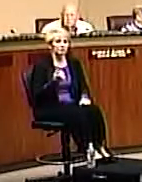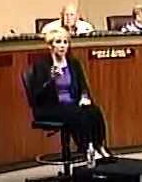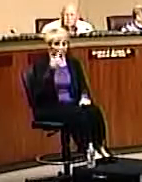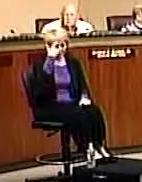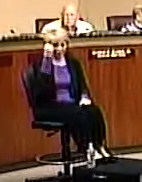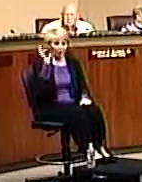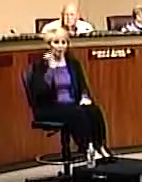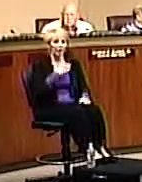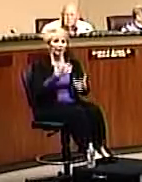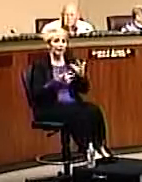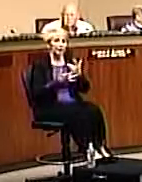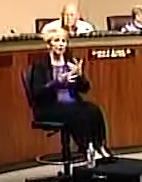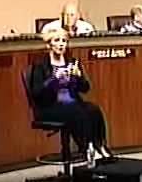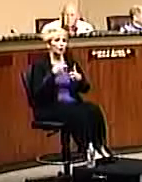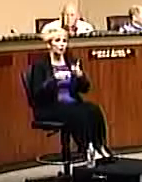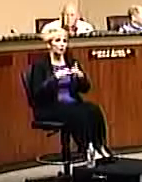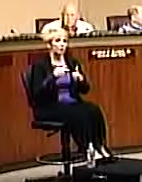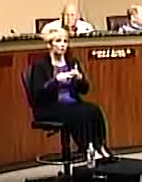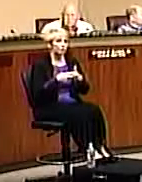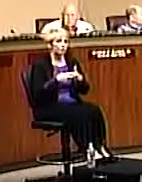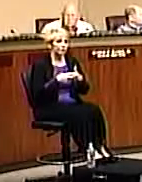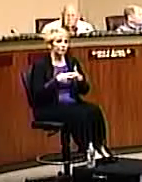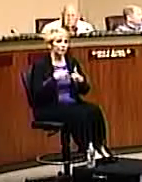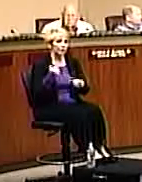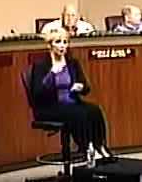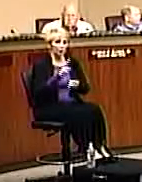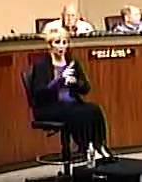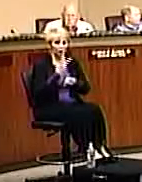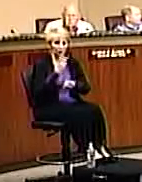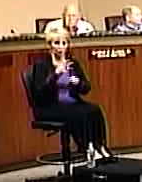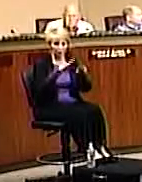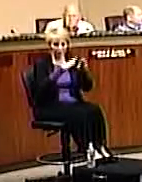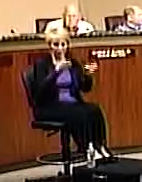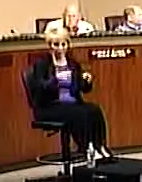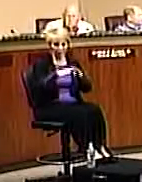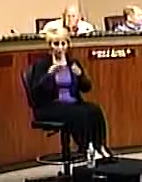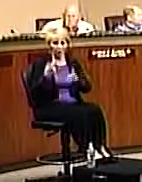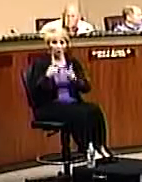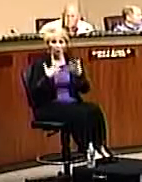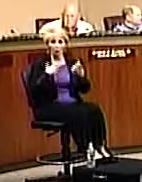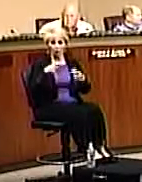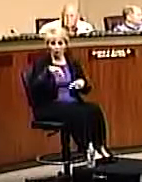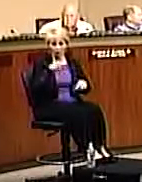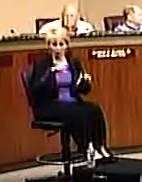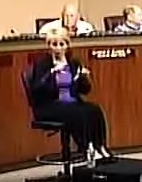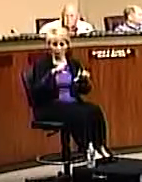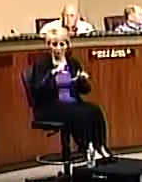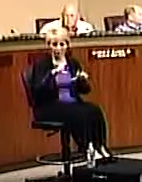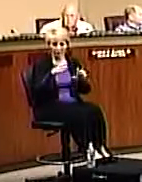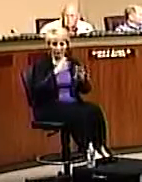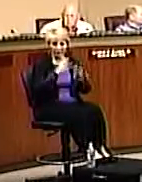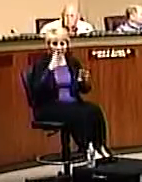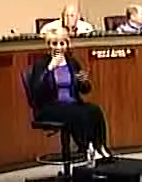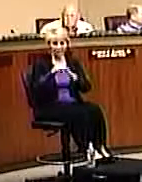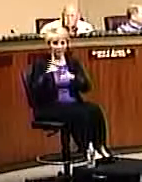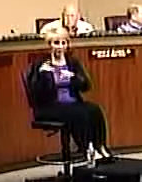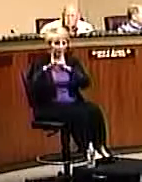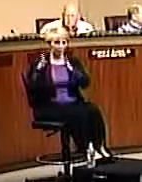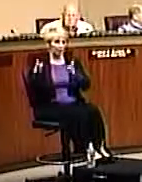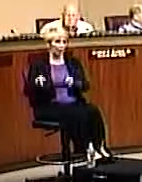Because of our technical difficulties, I was going to use two podiums. What I want you to do is line up at this